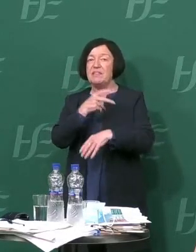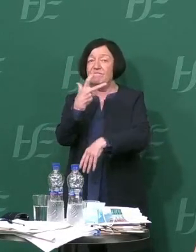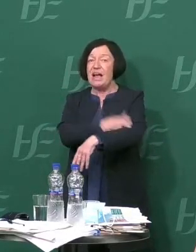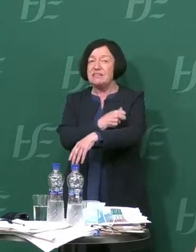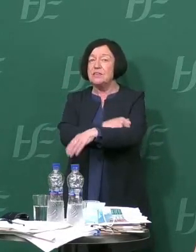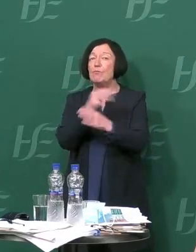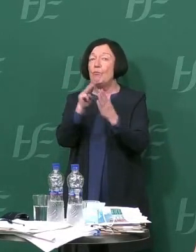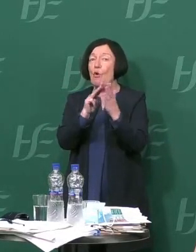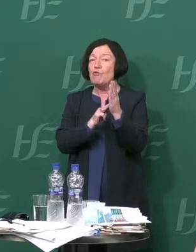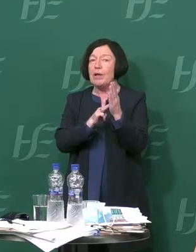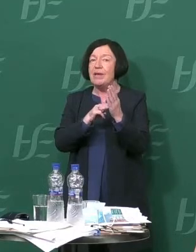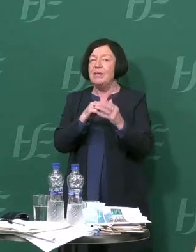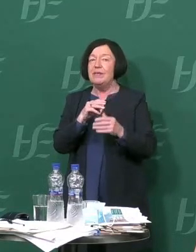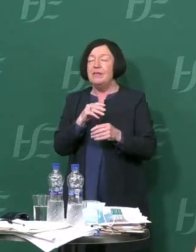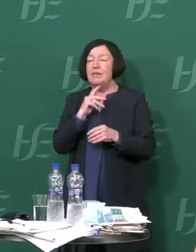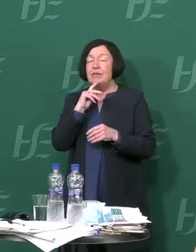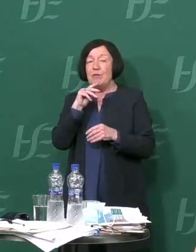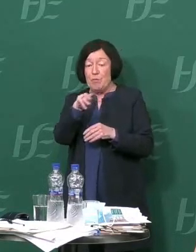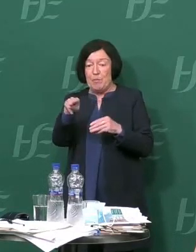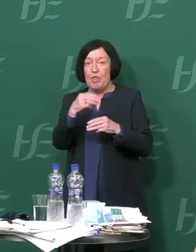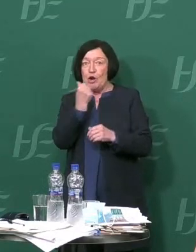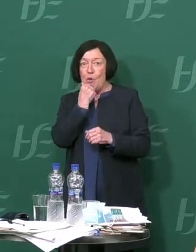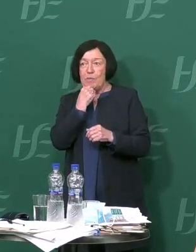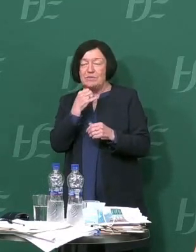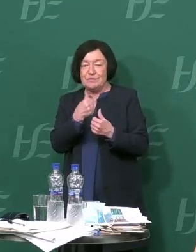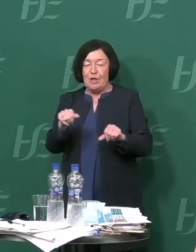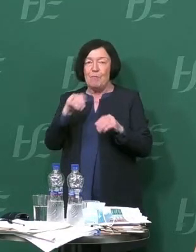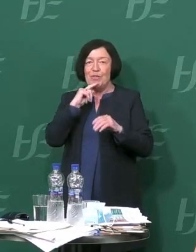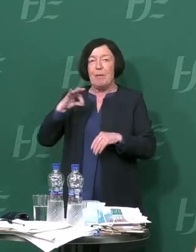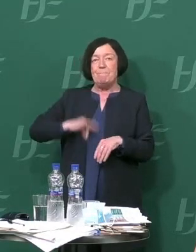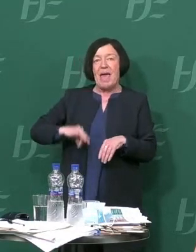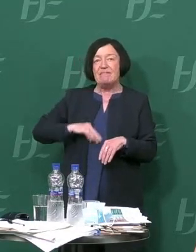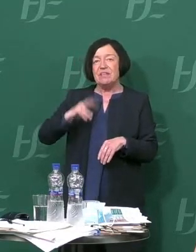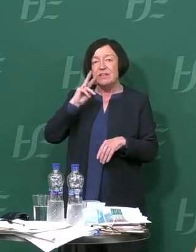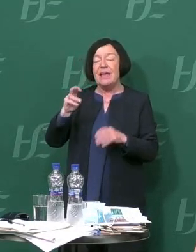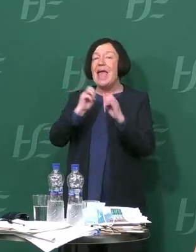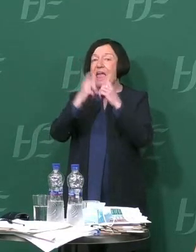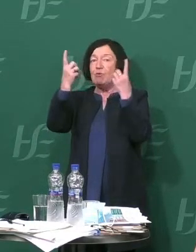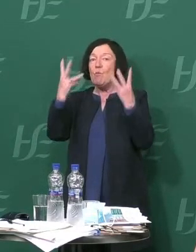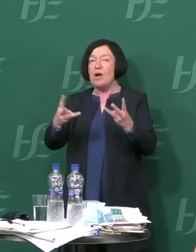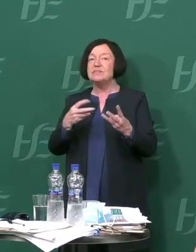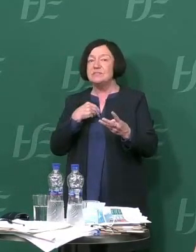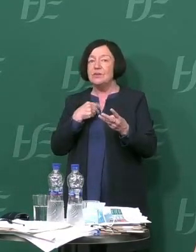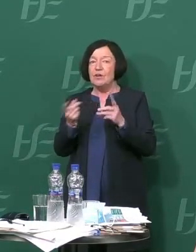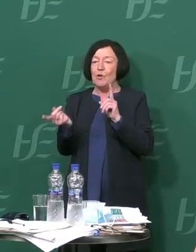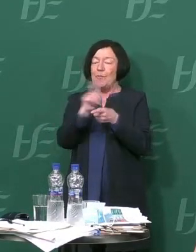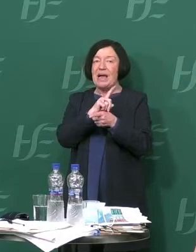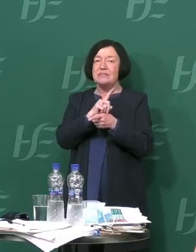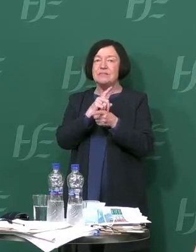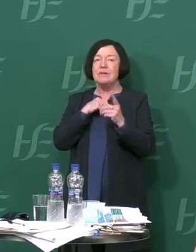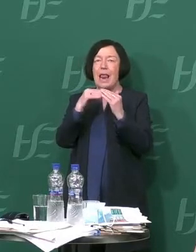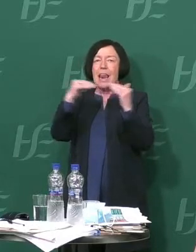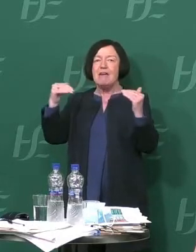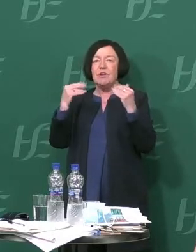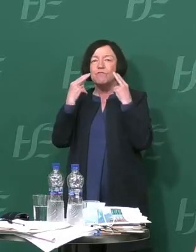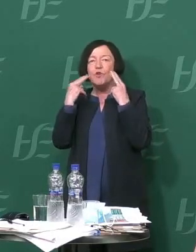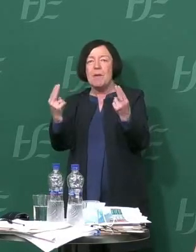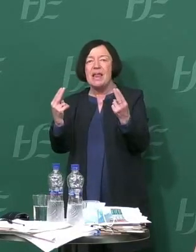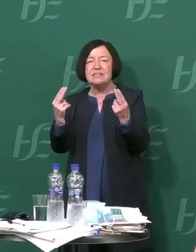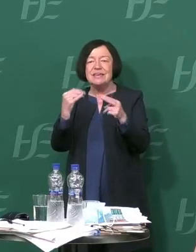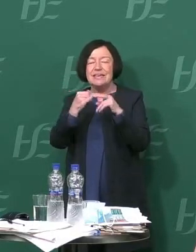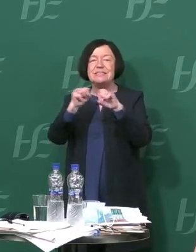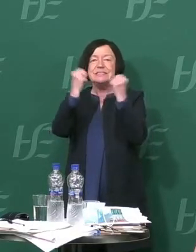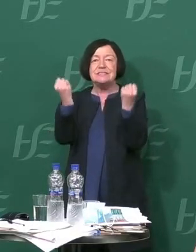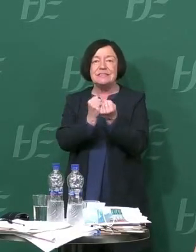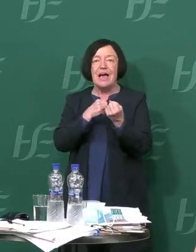vaccination programme, both the uptake, but also the benefits that we're seeing. So everybody wants us to get back to a level of normality in society, and I think